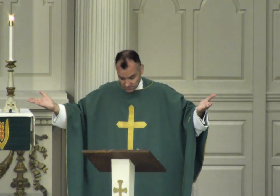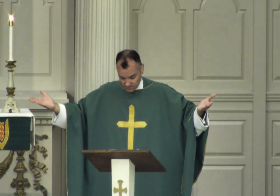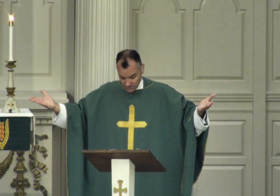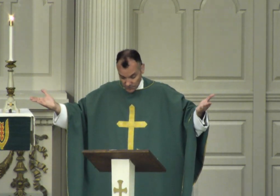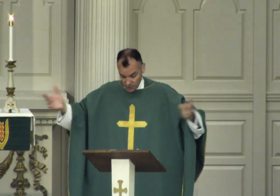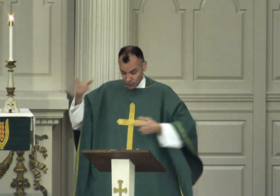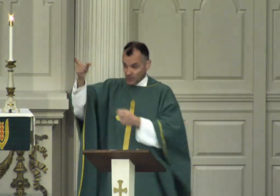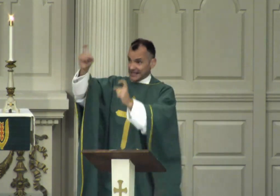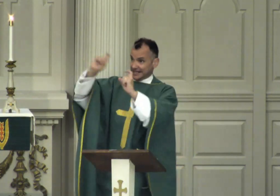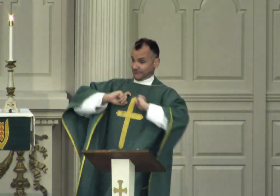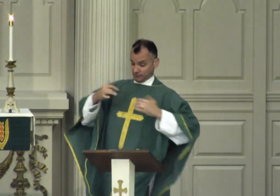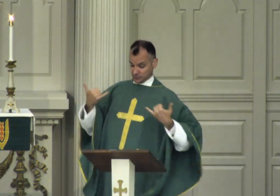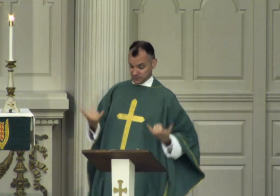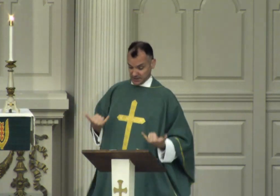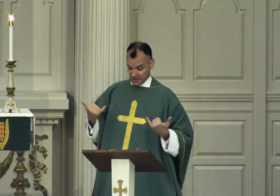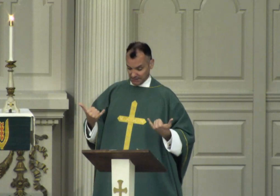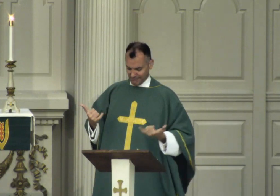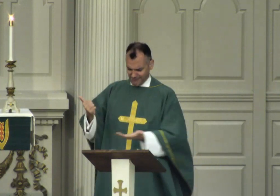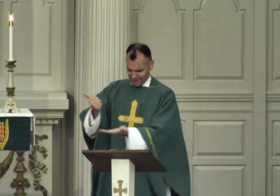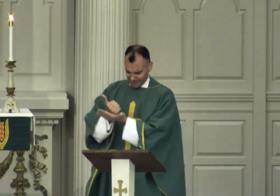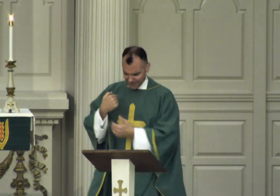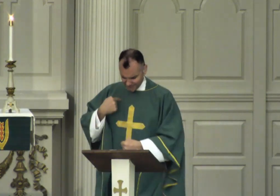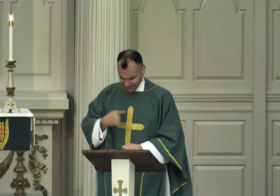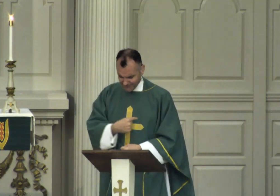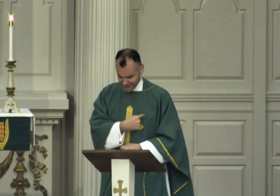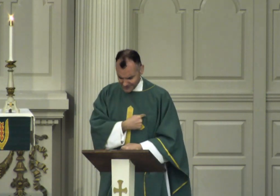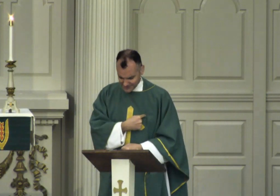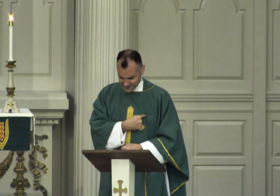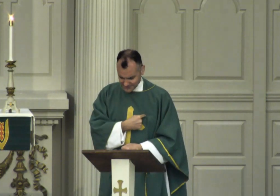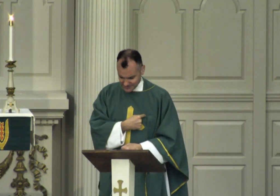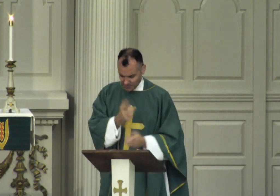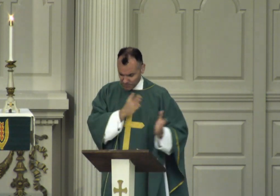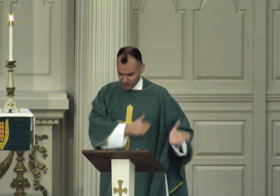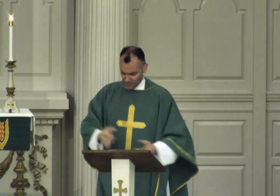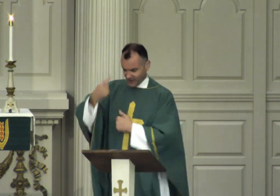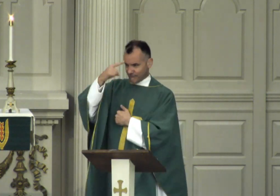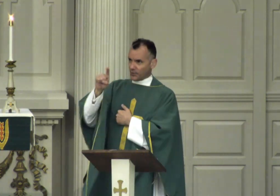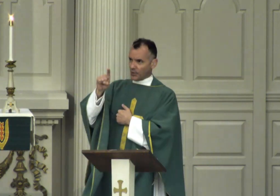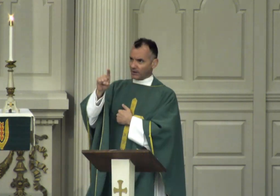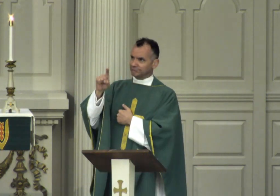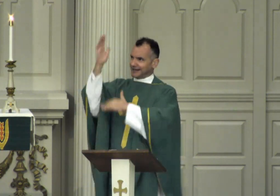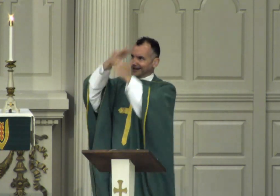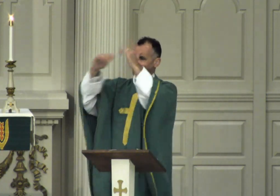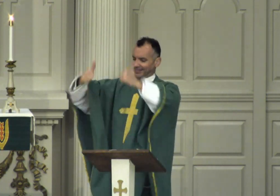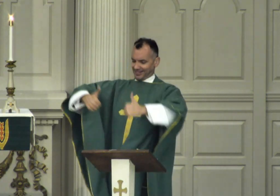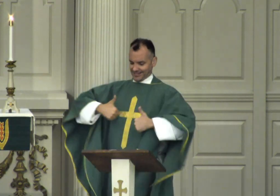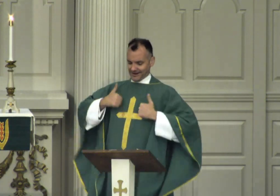you give in this present age and prepared for the gifts that are eternal.